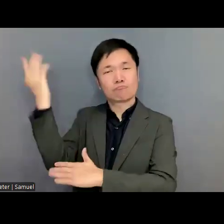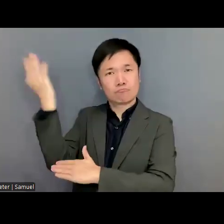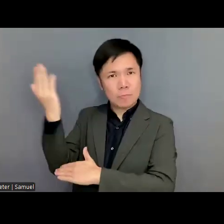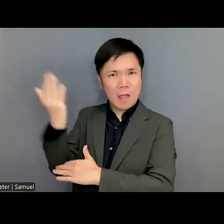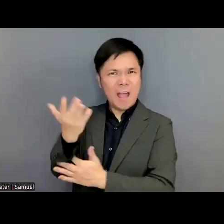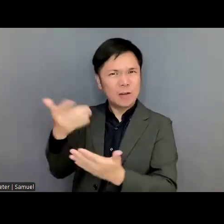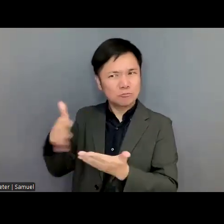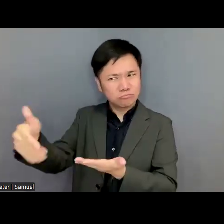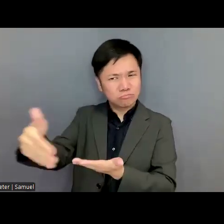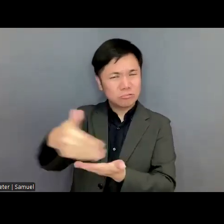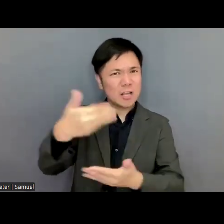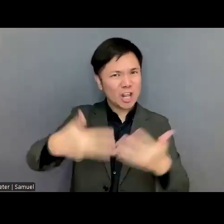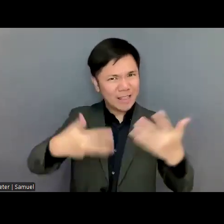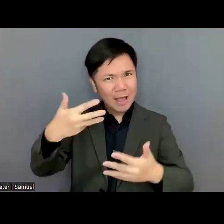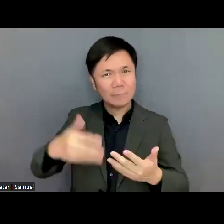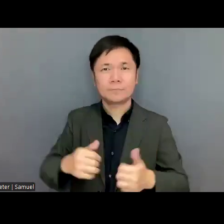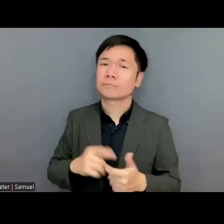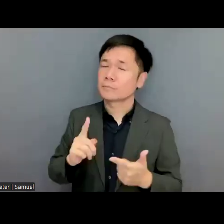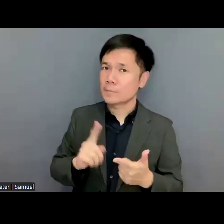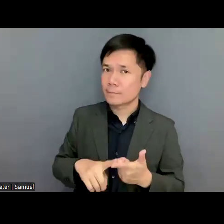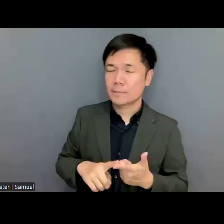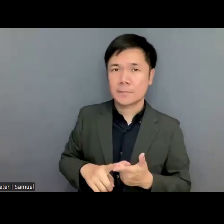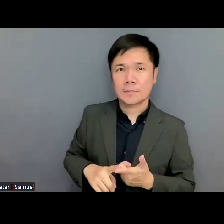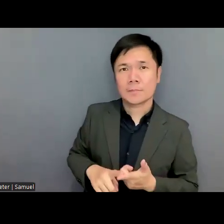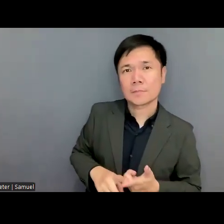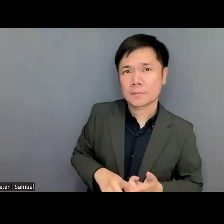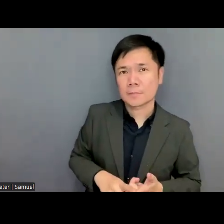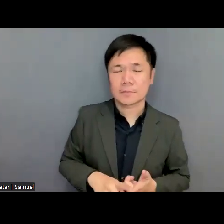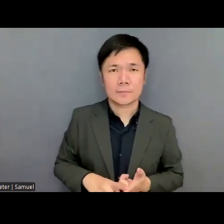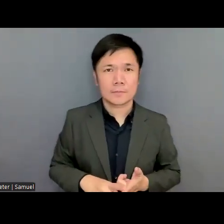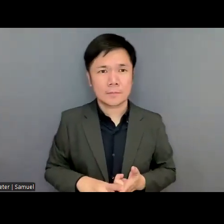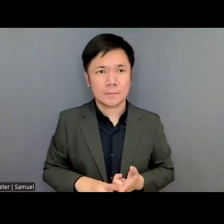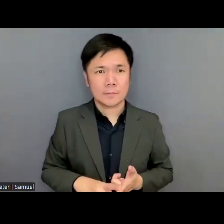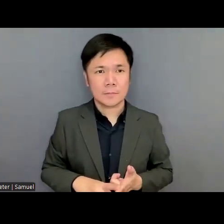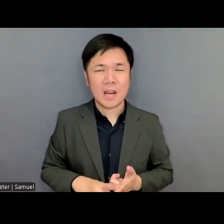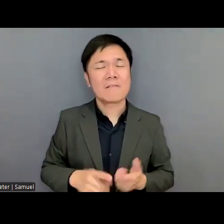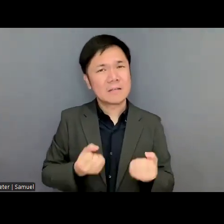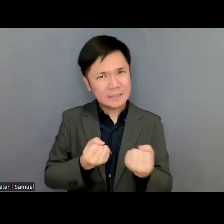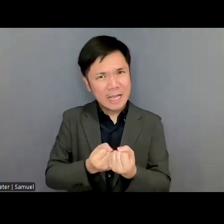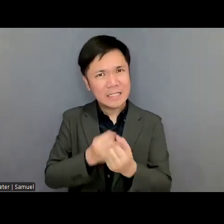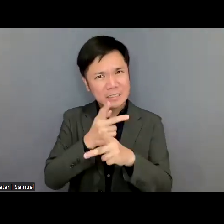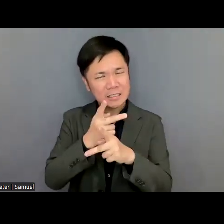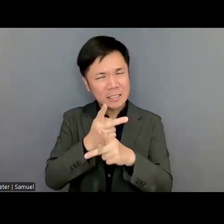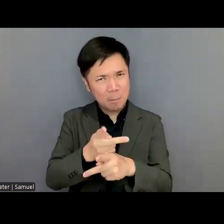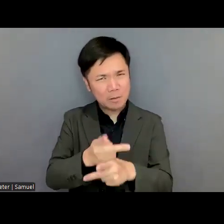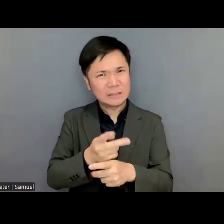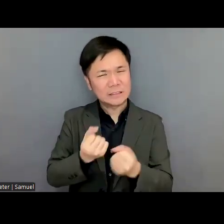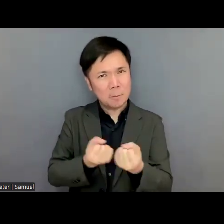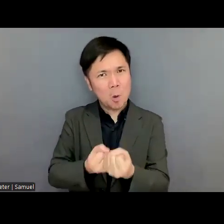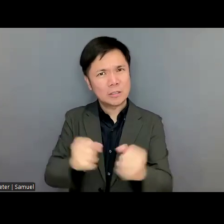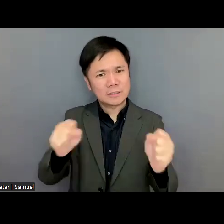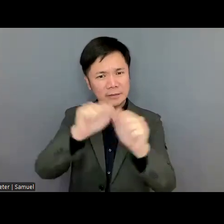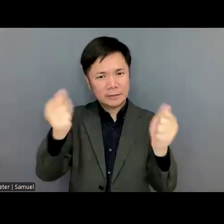collection. We heard about the need to have like a care and support systems. But maybe how we are